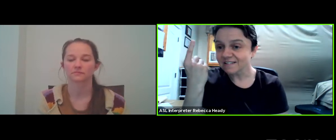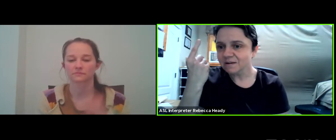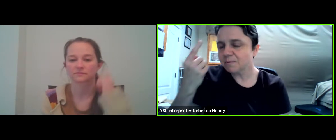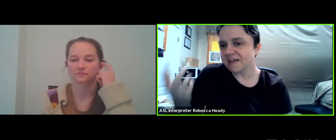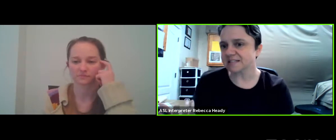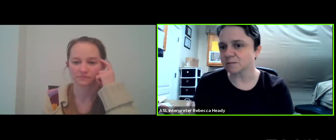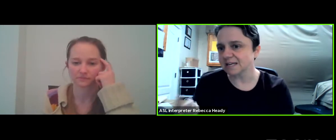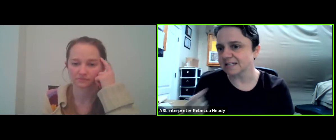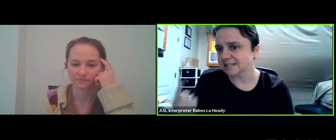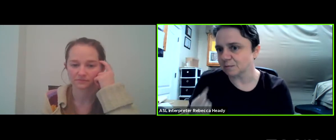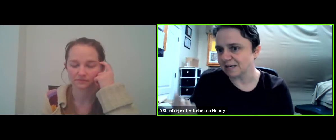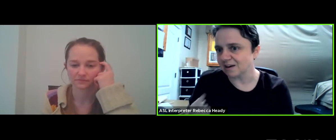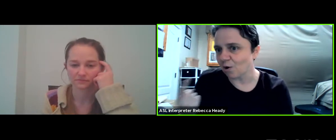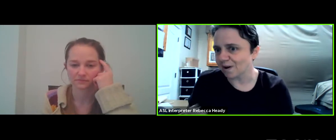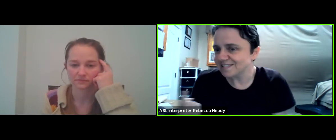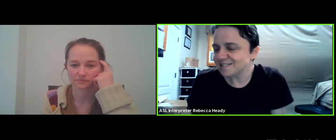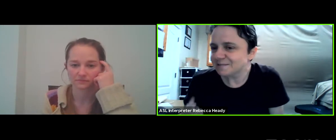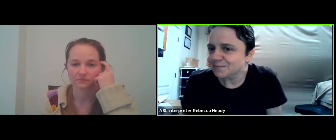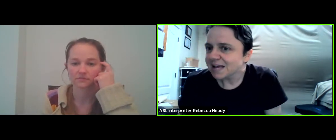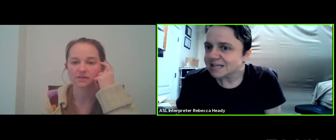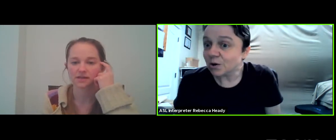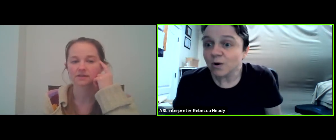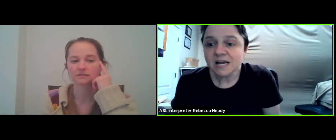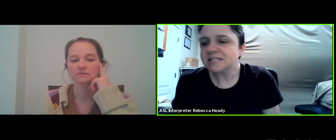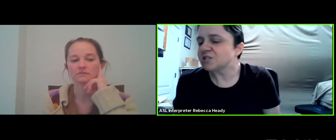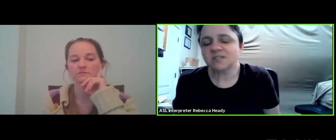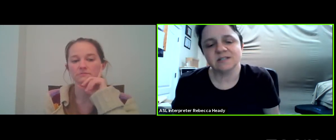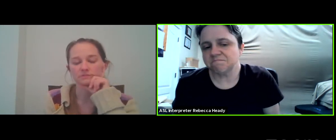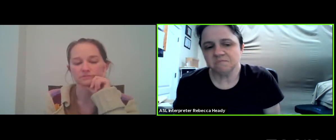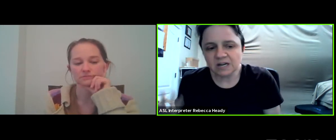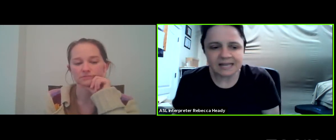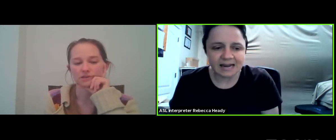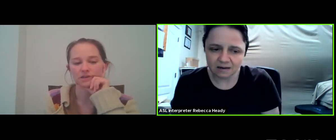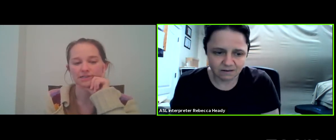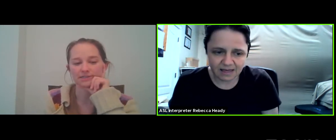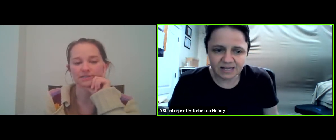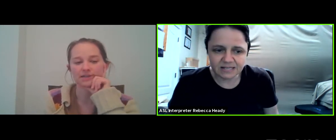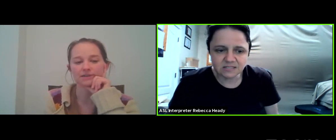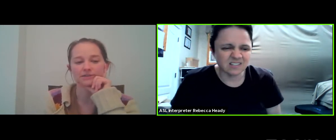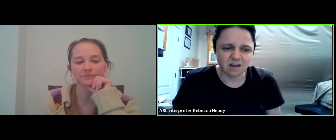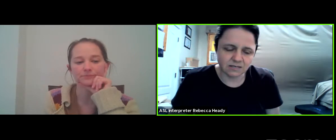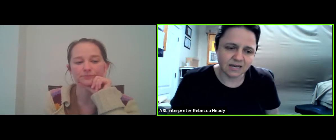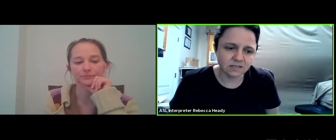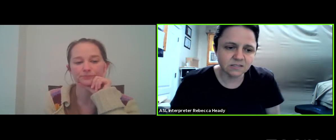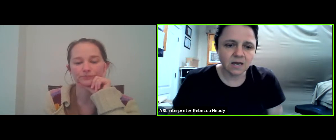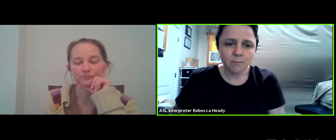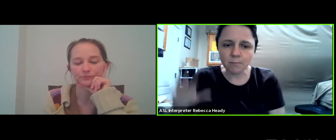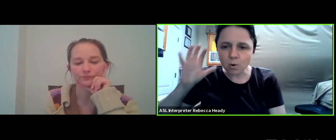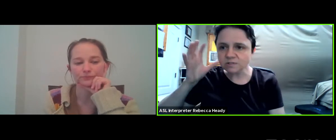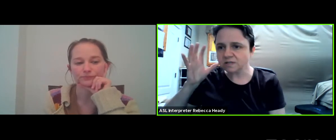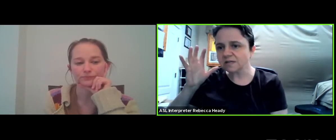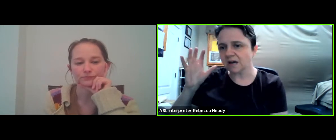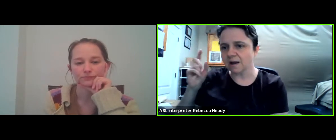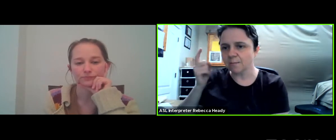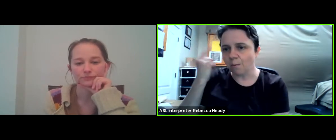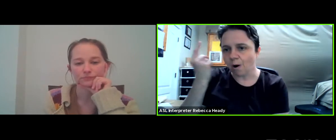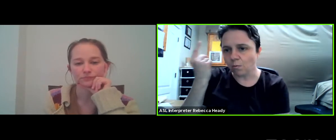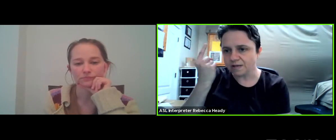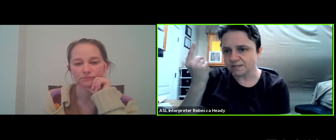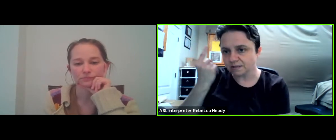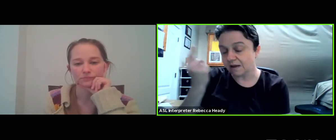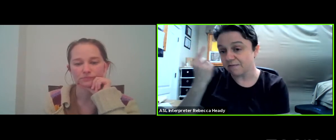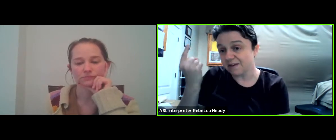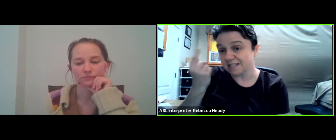here, but that doesn't mean always. Yeah. It's just, you're going to get it. I think it's just context, but most of the